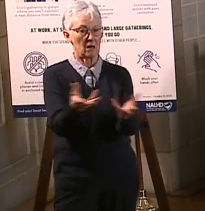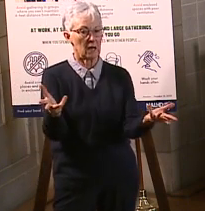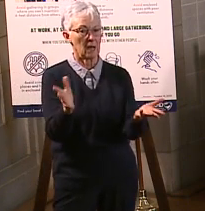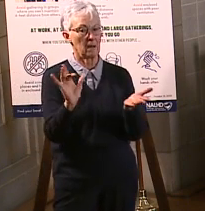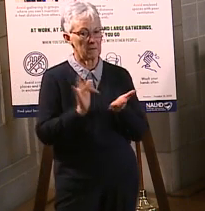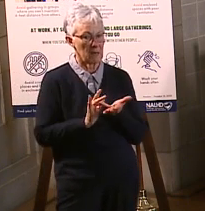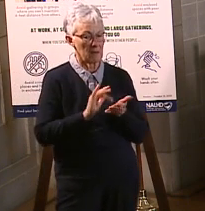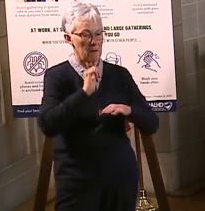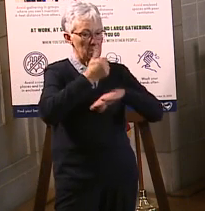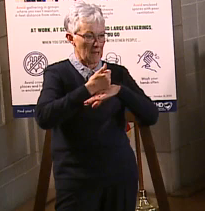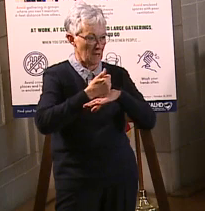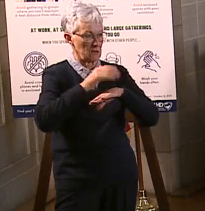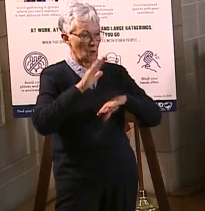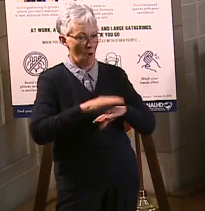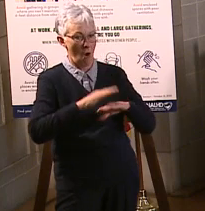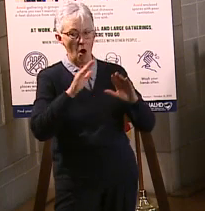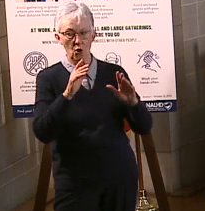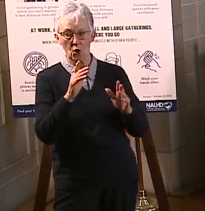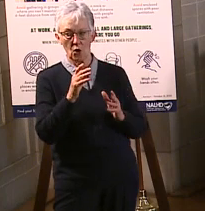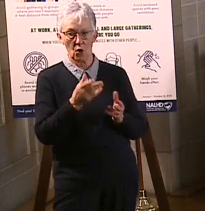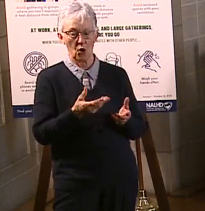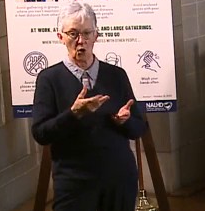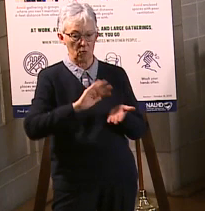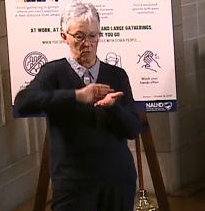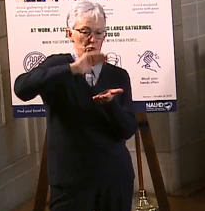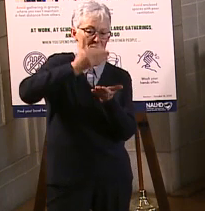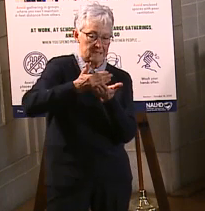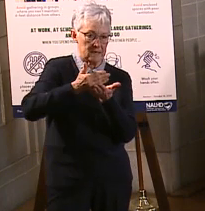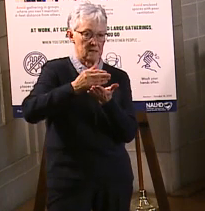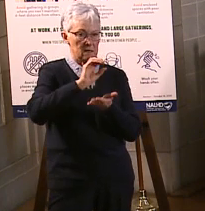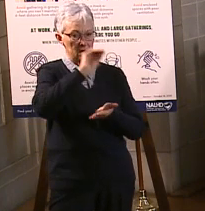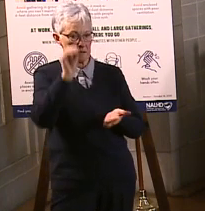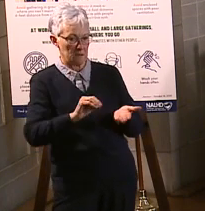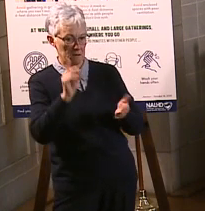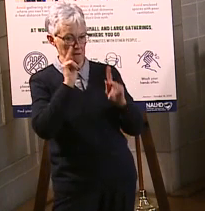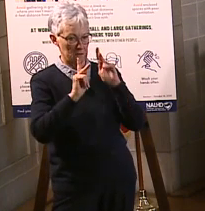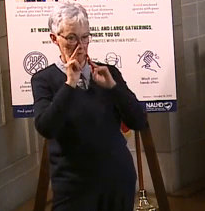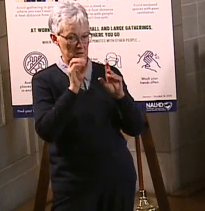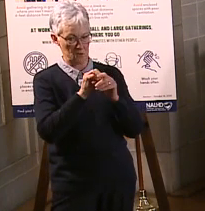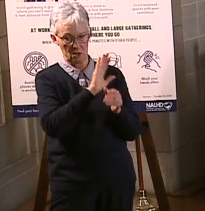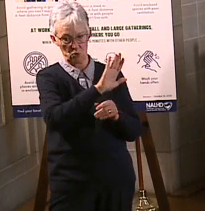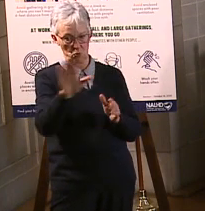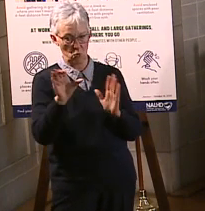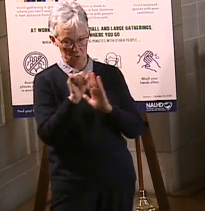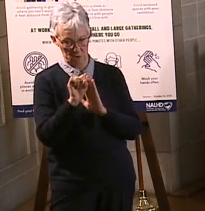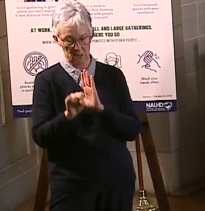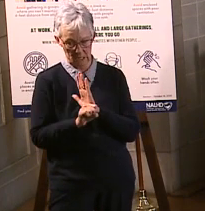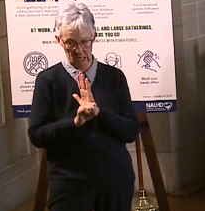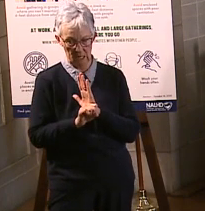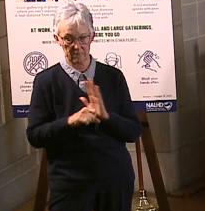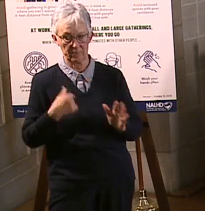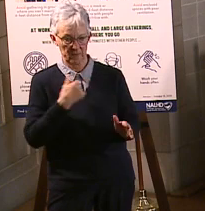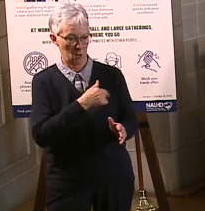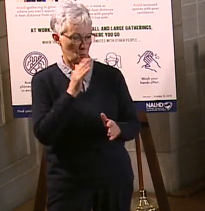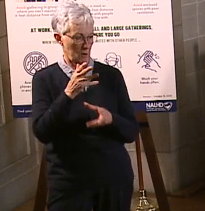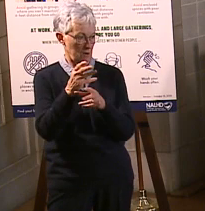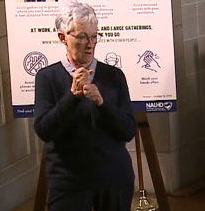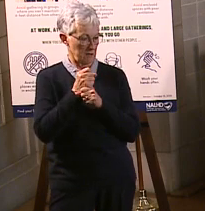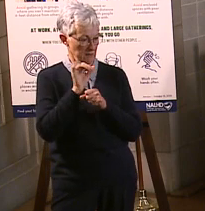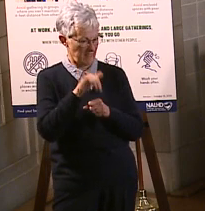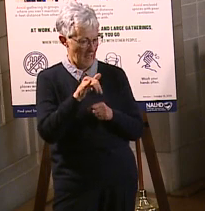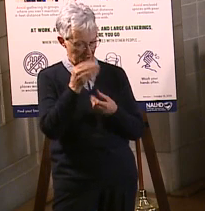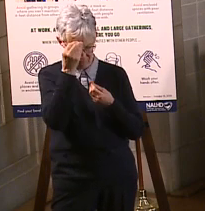supposed to be 1 million doses nationwide, and we'll get a portion of that based on our population. And we will be receiving that